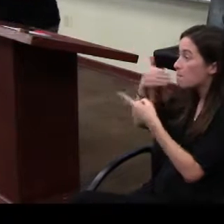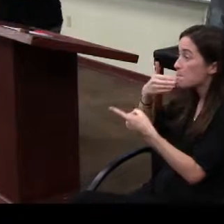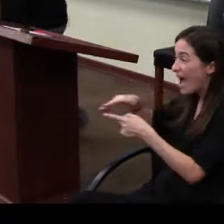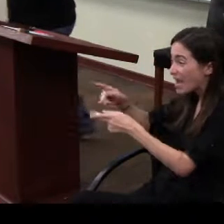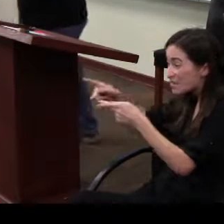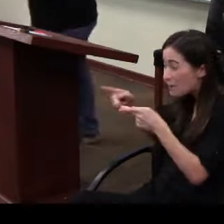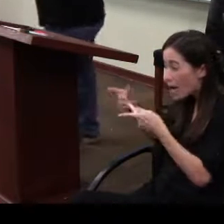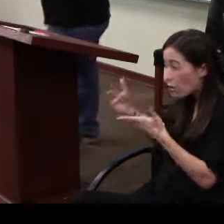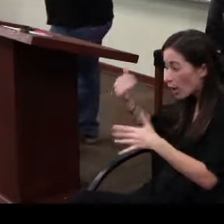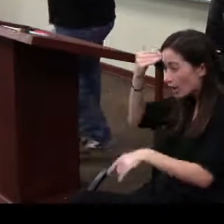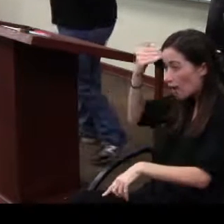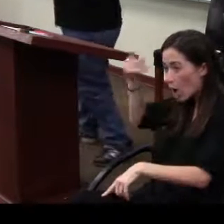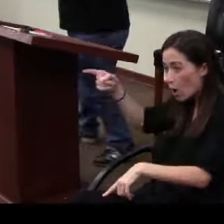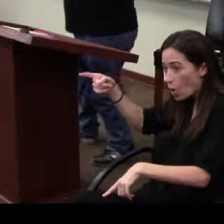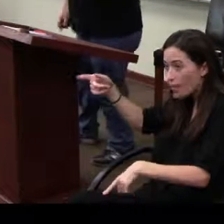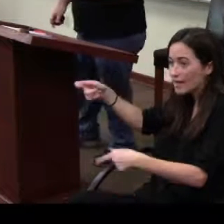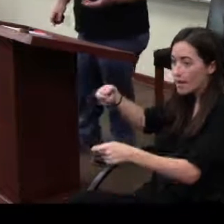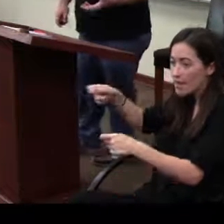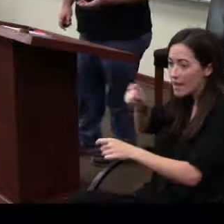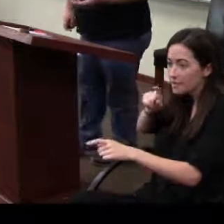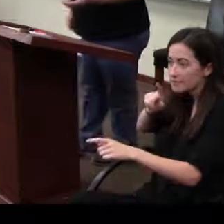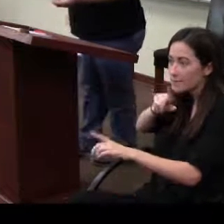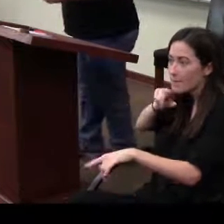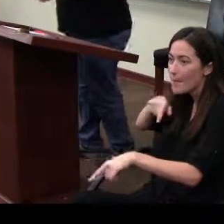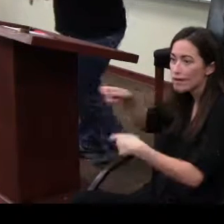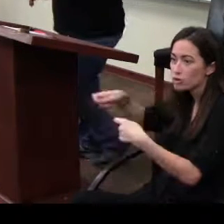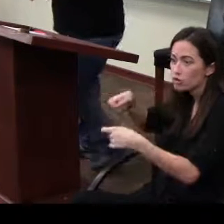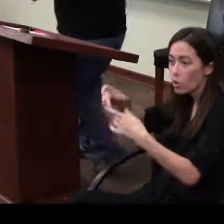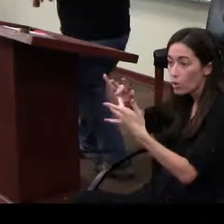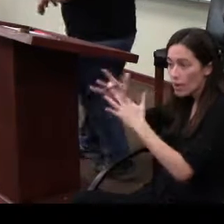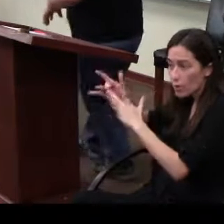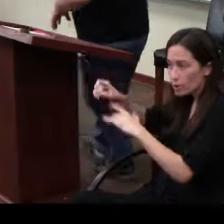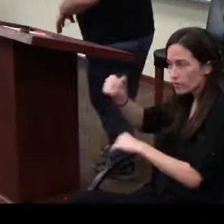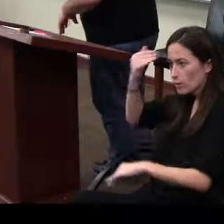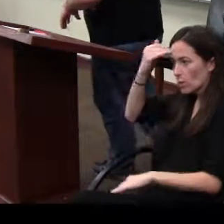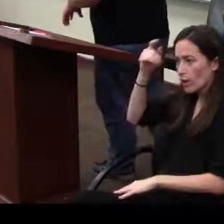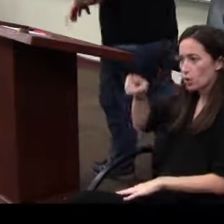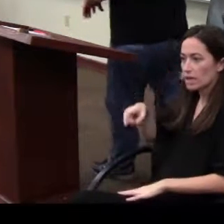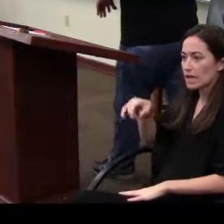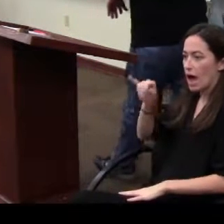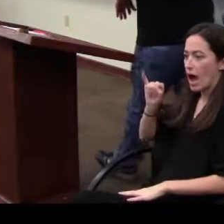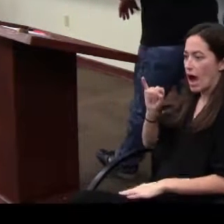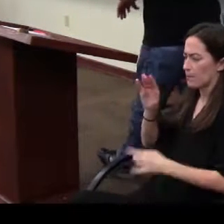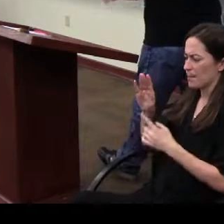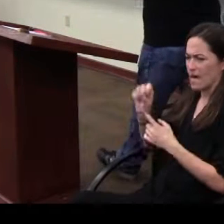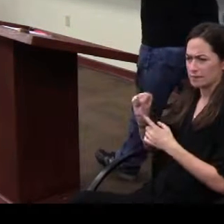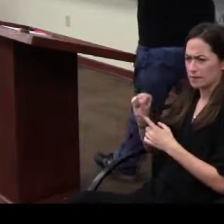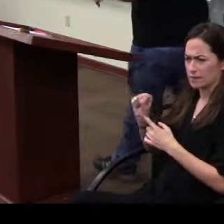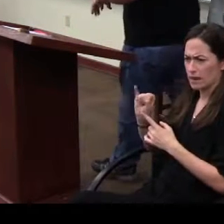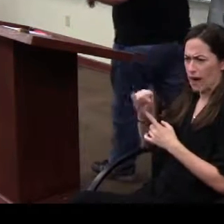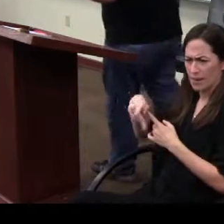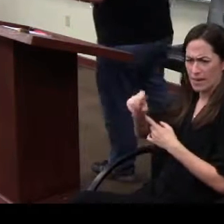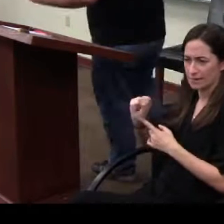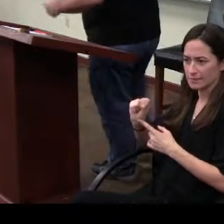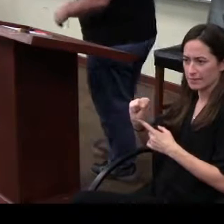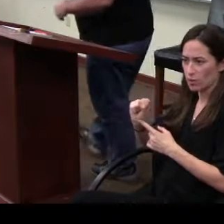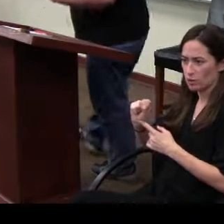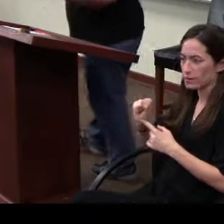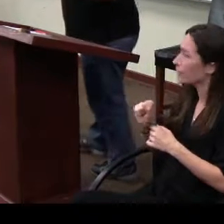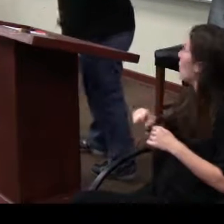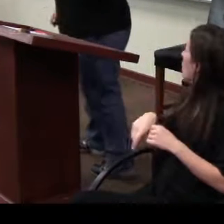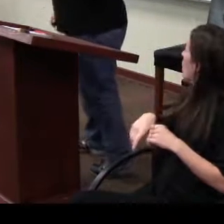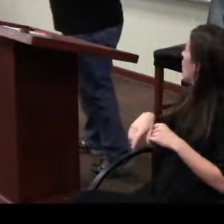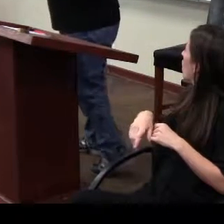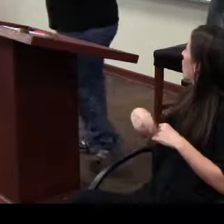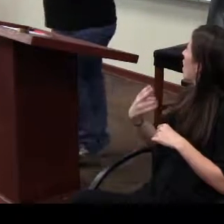are command and control networks or something like that, you need to be aware of that, right? So you need your IDS. You need your host-based stuff, file